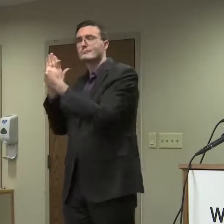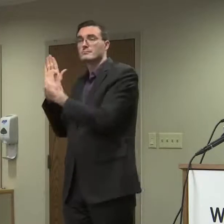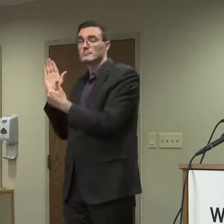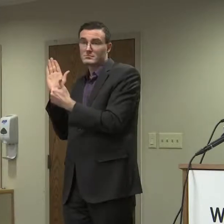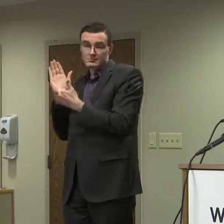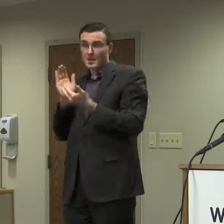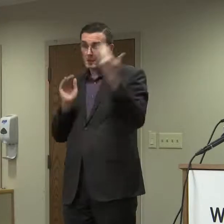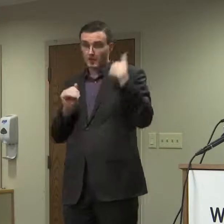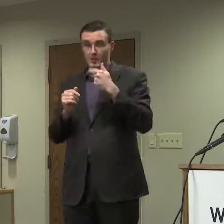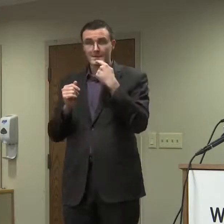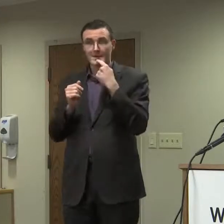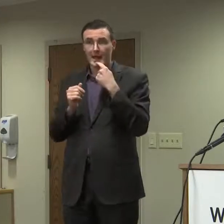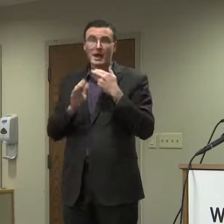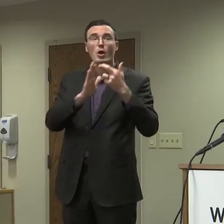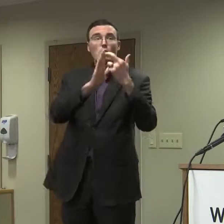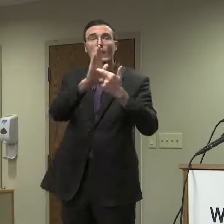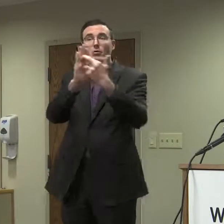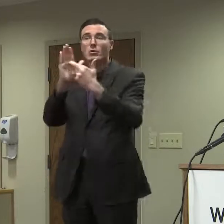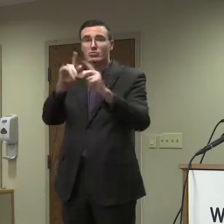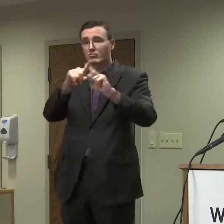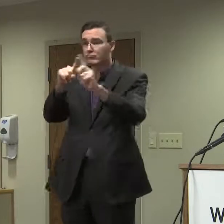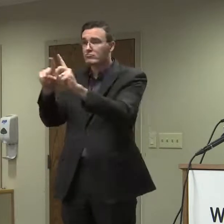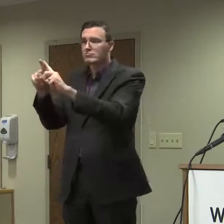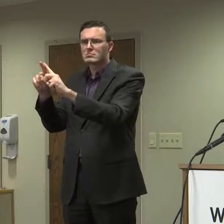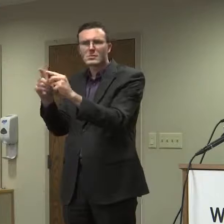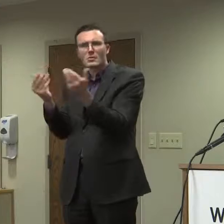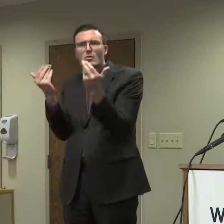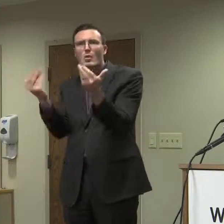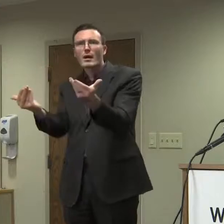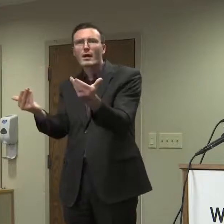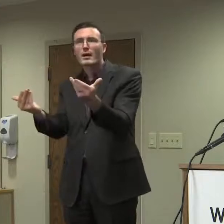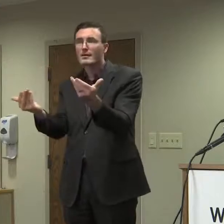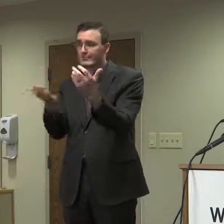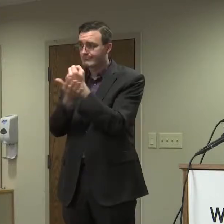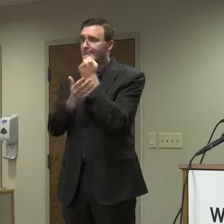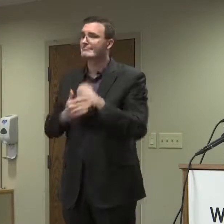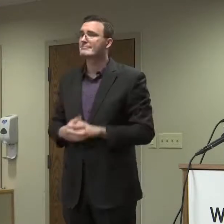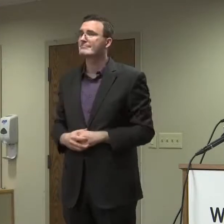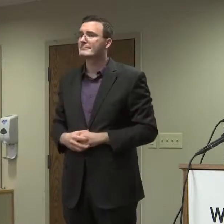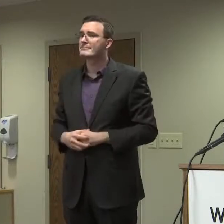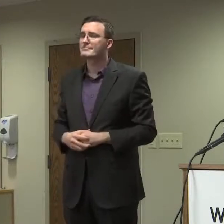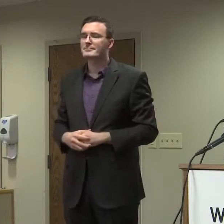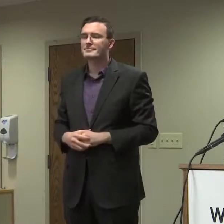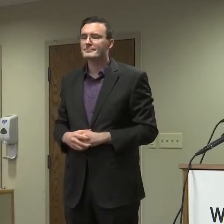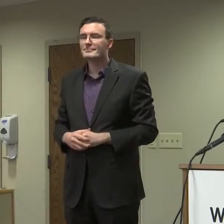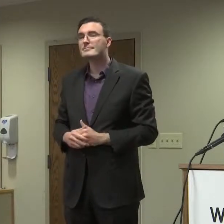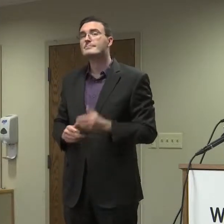Limit your emails and contacts to health system providers who are working to schedule and provide vaccinations.